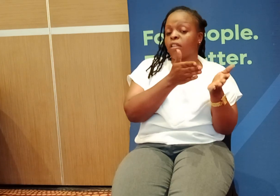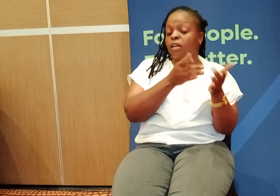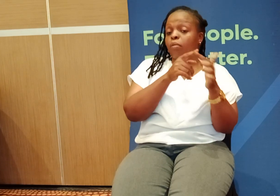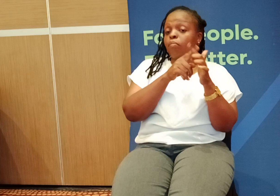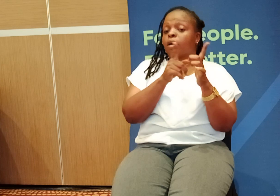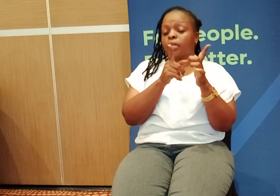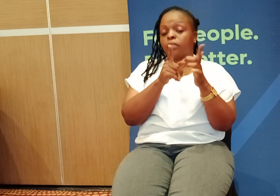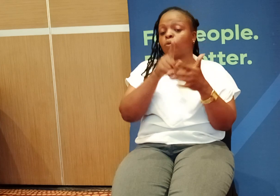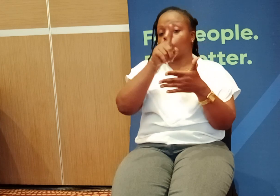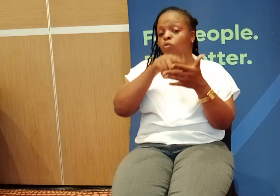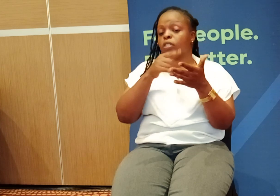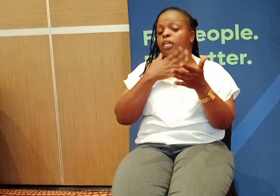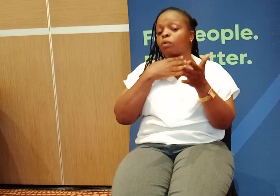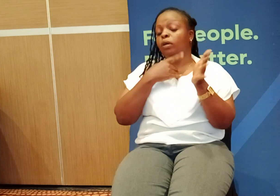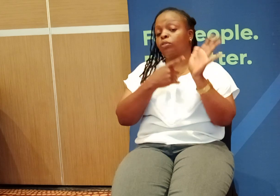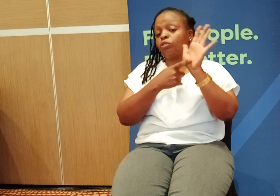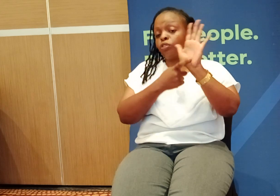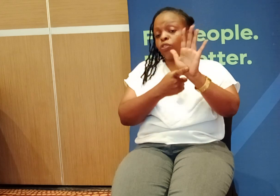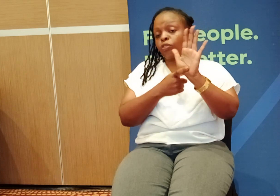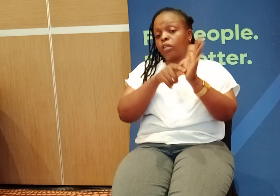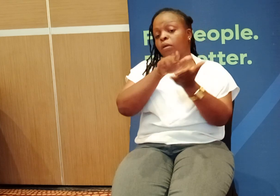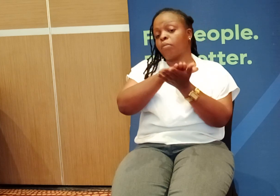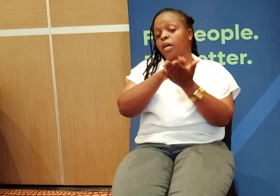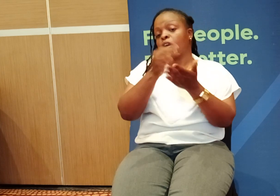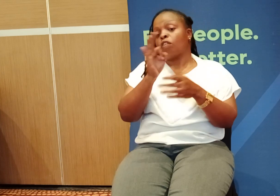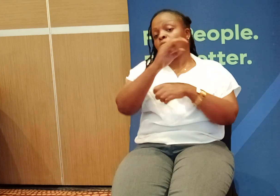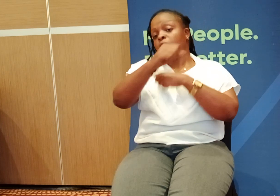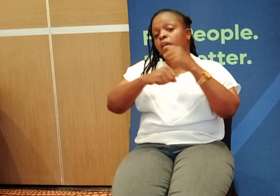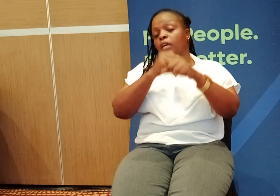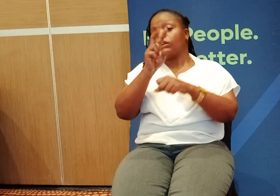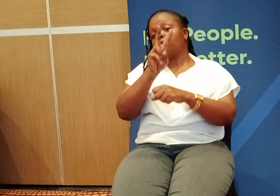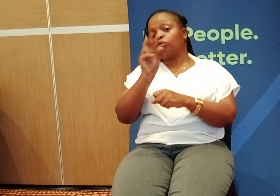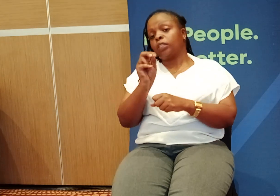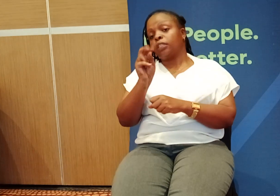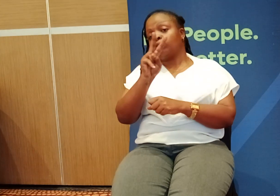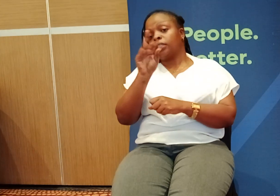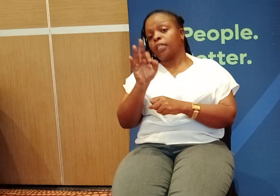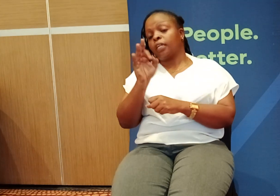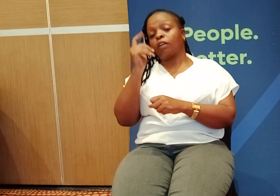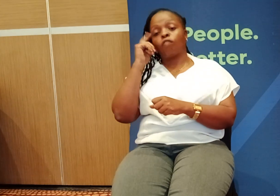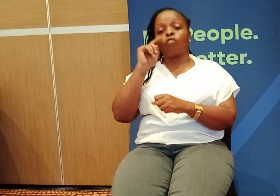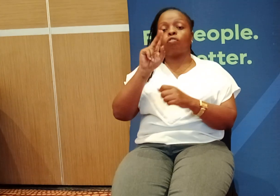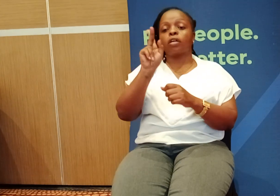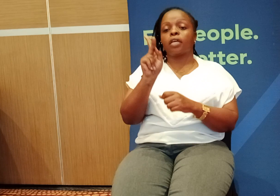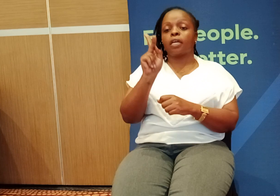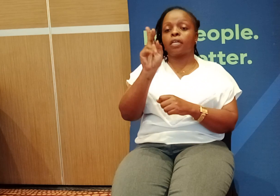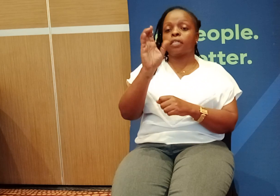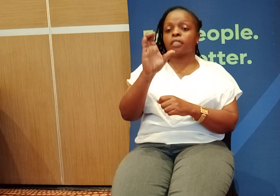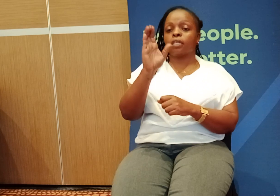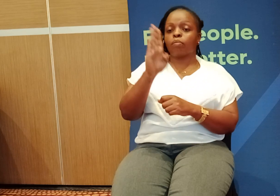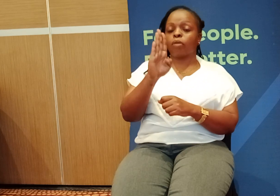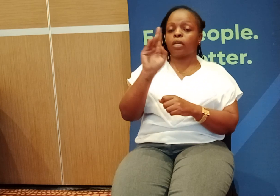point out is the Bank of the Year 2023 for KCB Kenya and for DRC